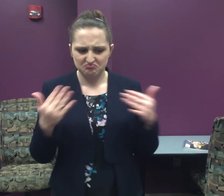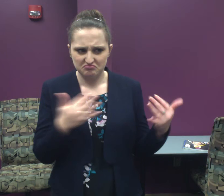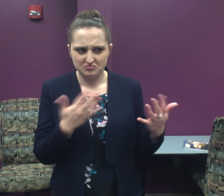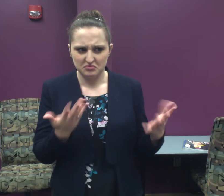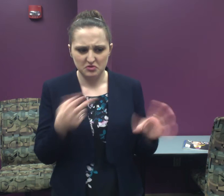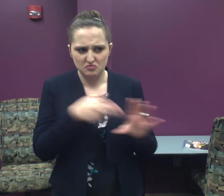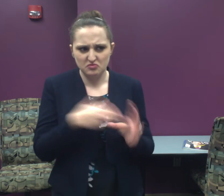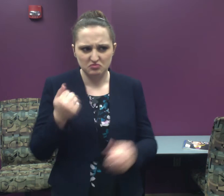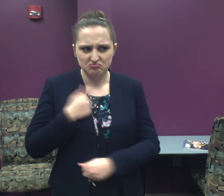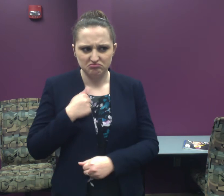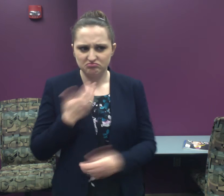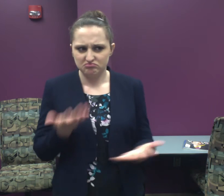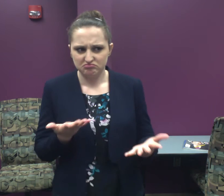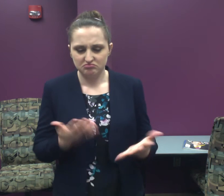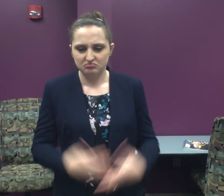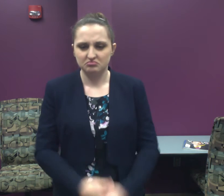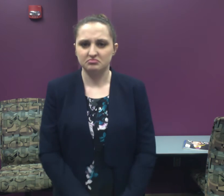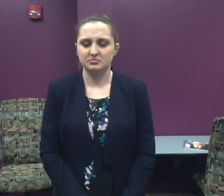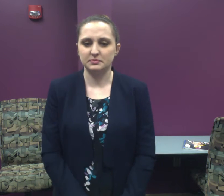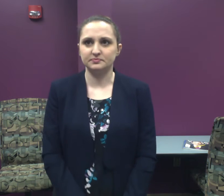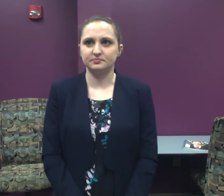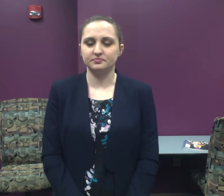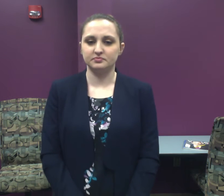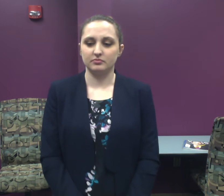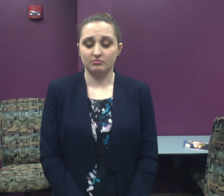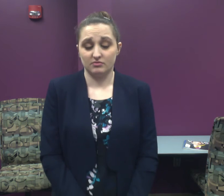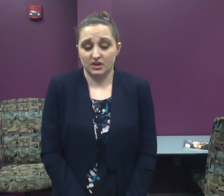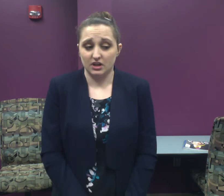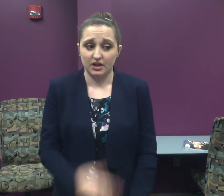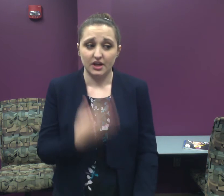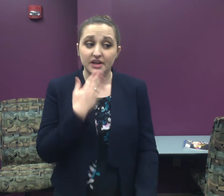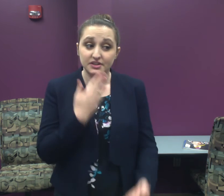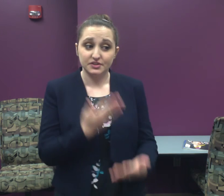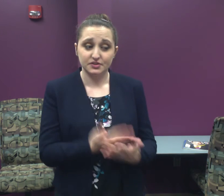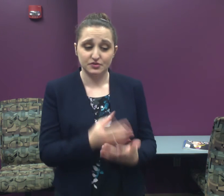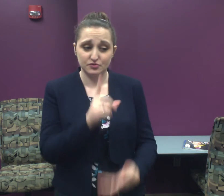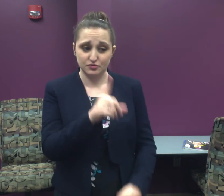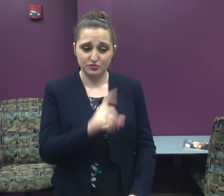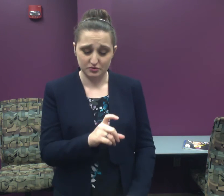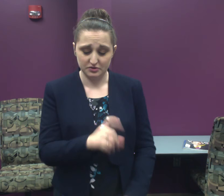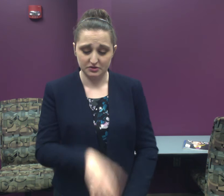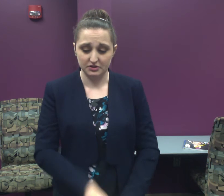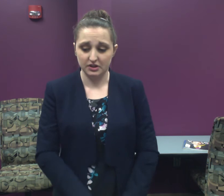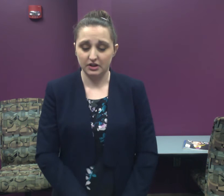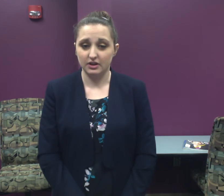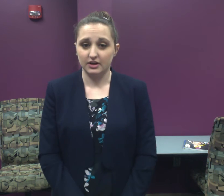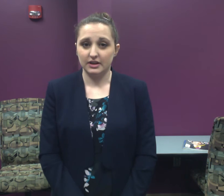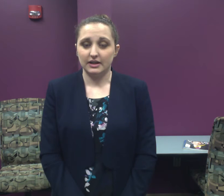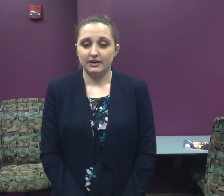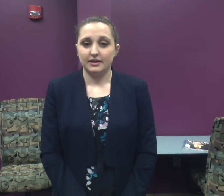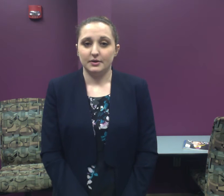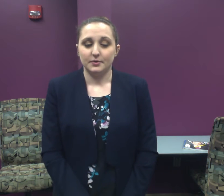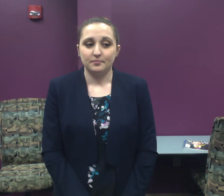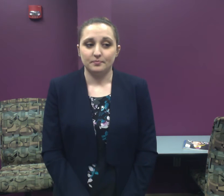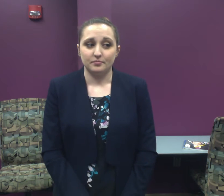And compared to any other power, Western or Axis power, yes, there were more women. They just didn't